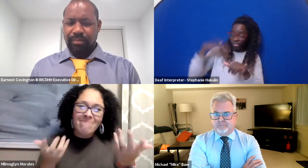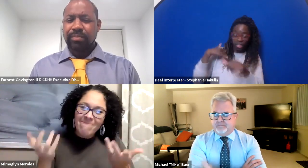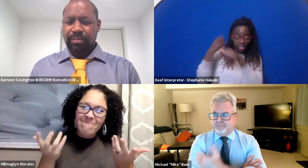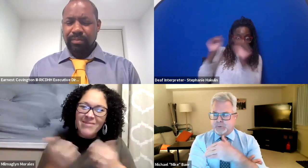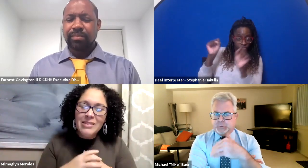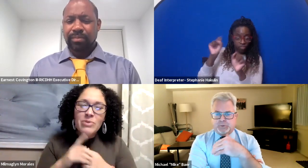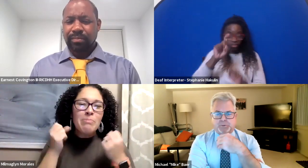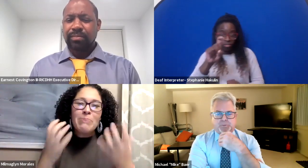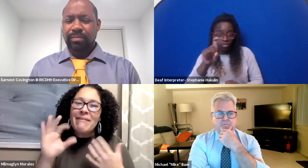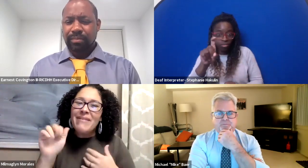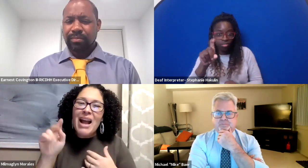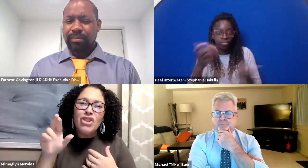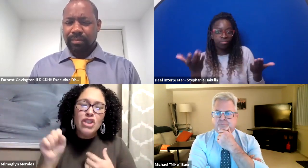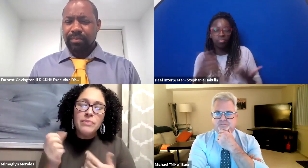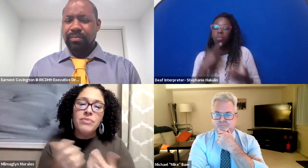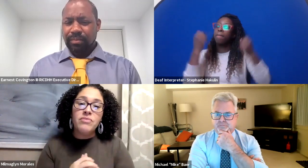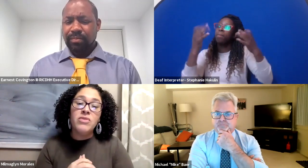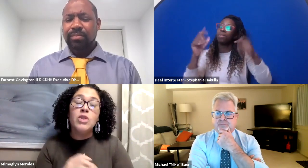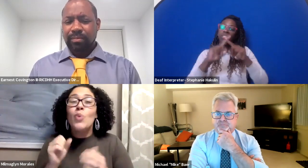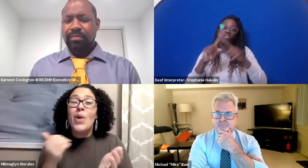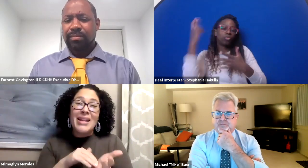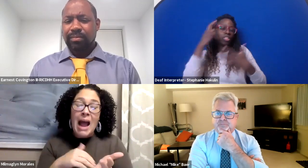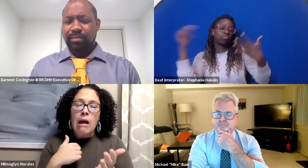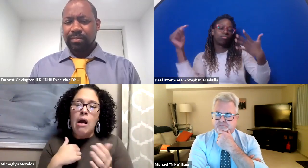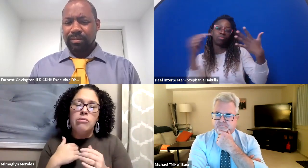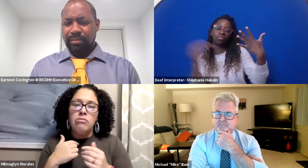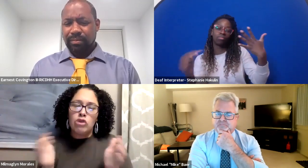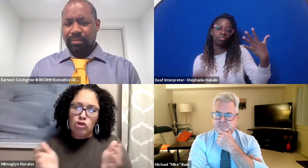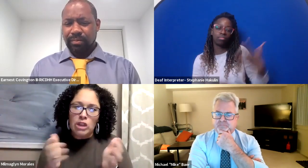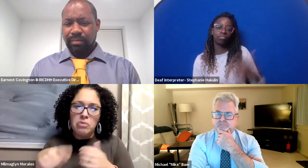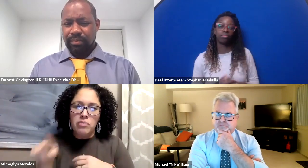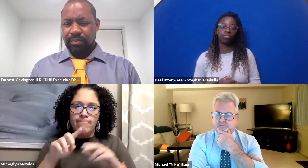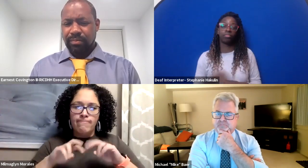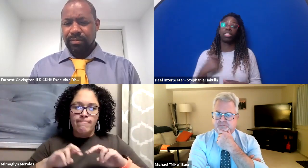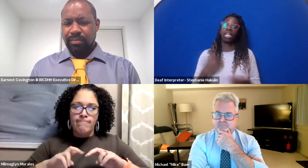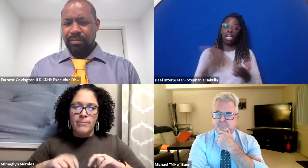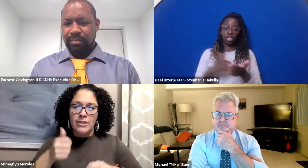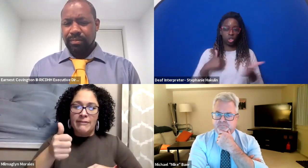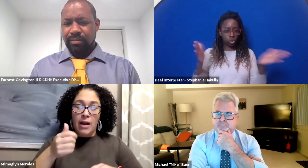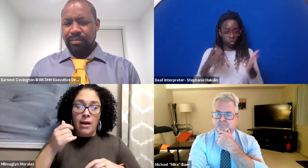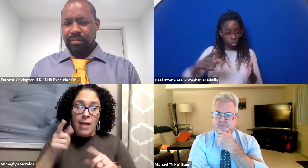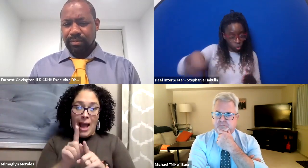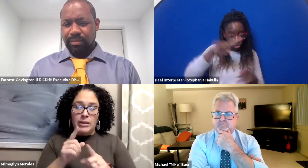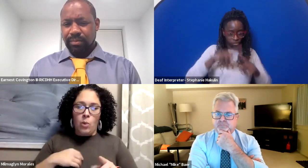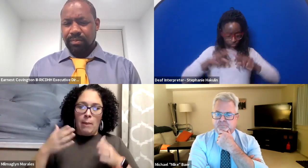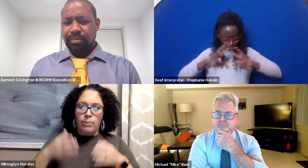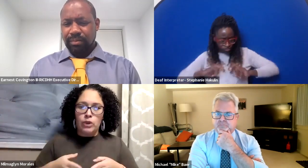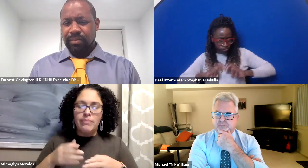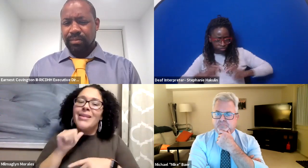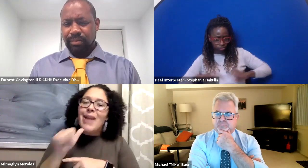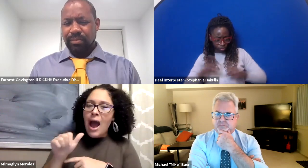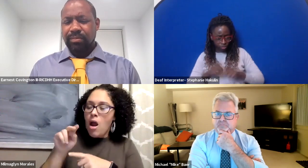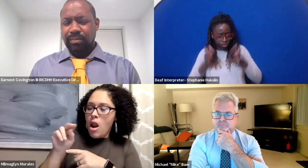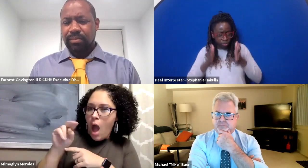system. They don't know if it's going to be comfortable for them. So there are many, many factors, as you said. And again, I would encourage people to do that